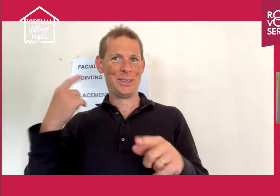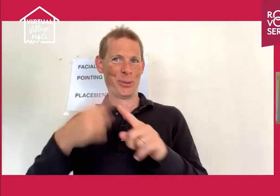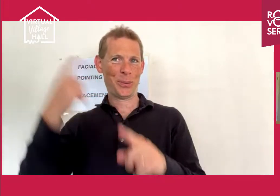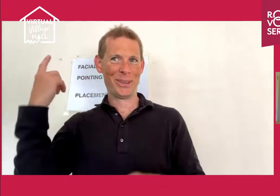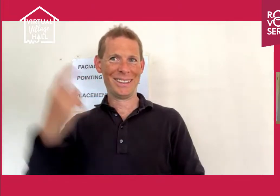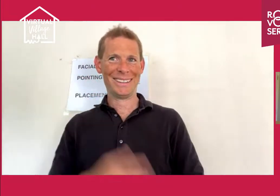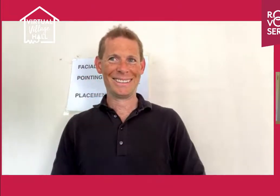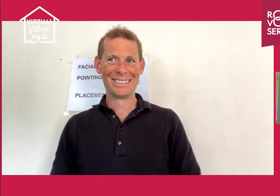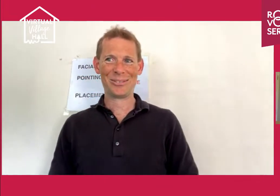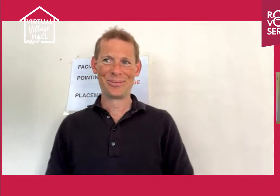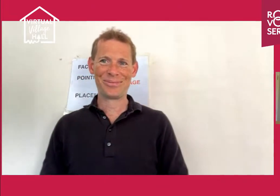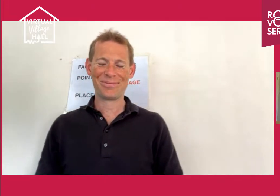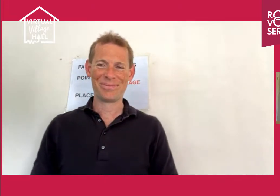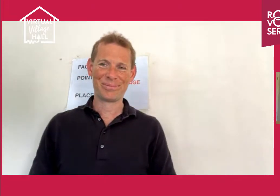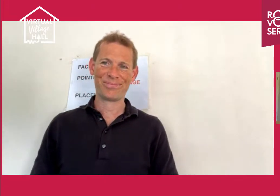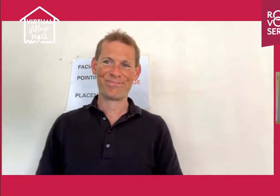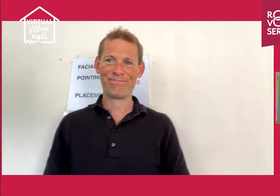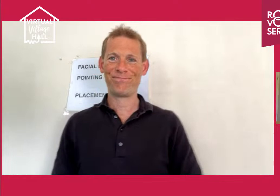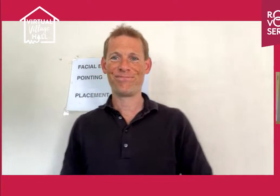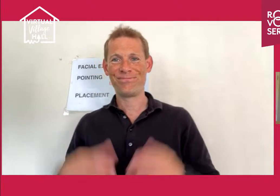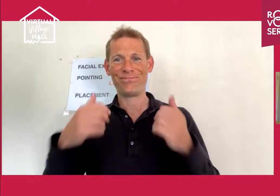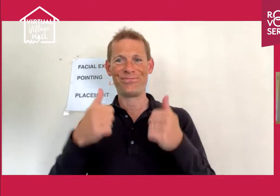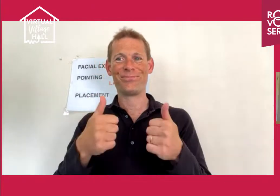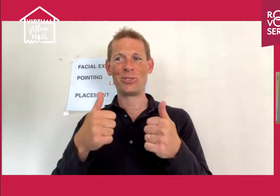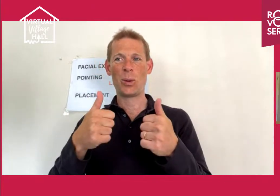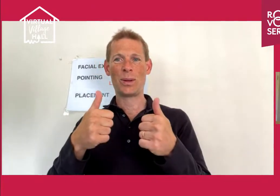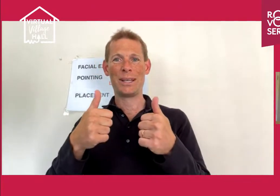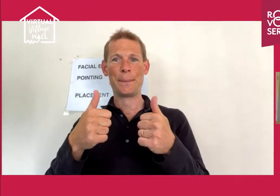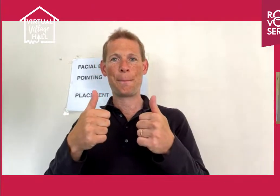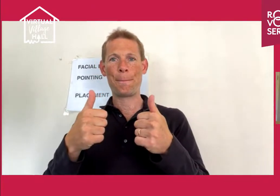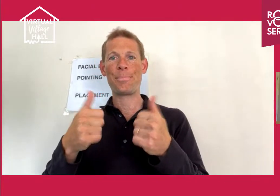Wow, well done. That was fast, wasn't it?